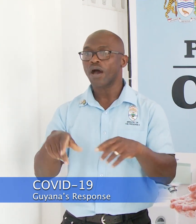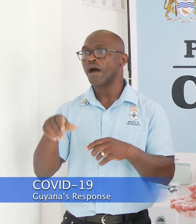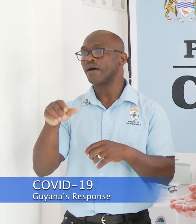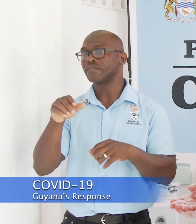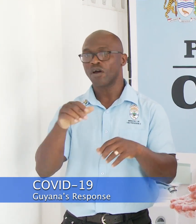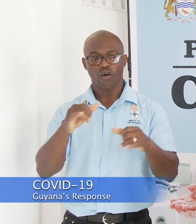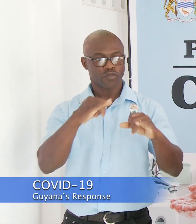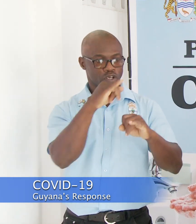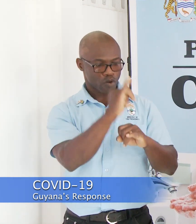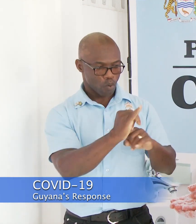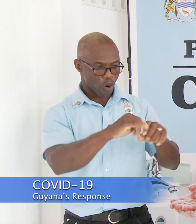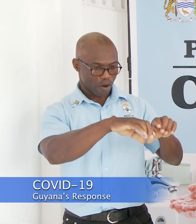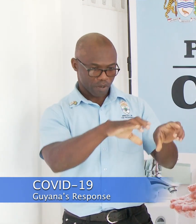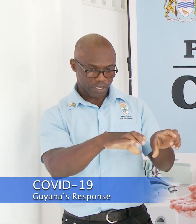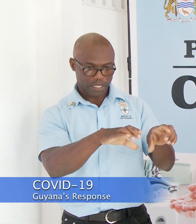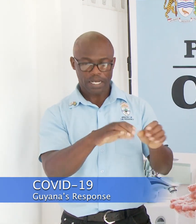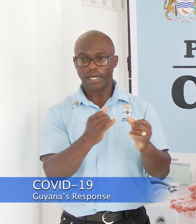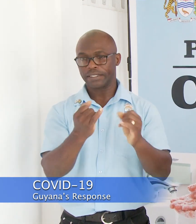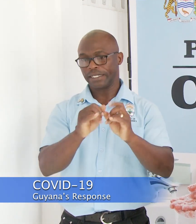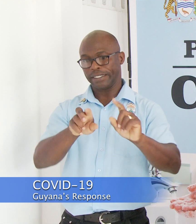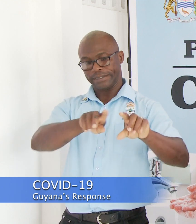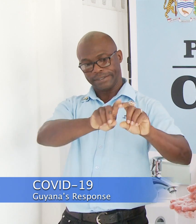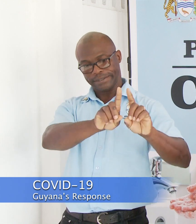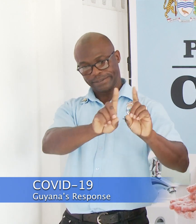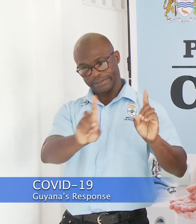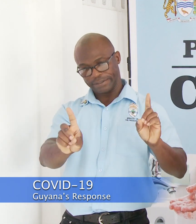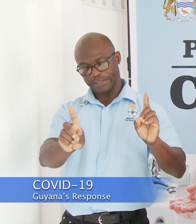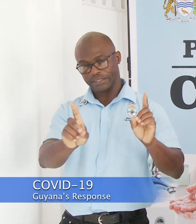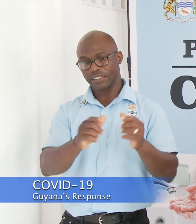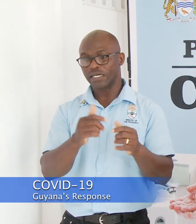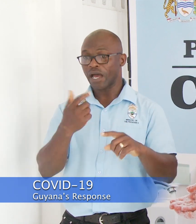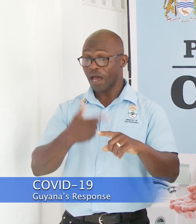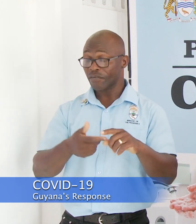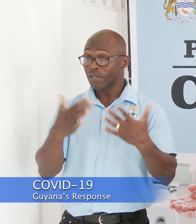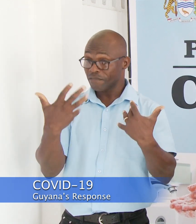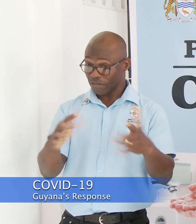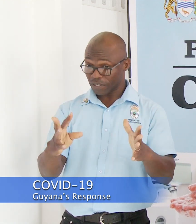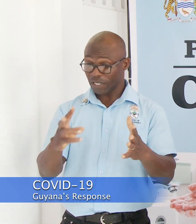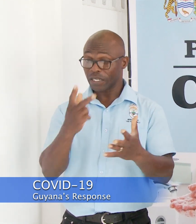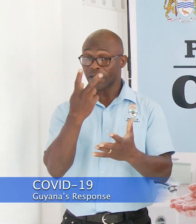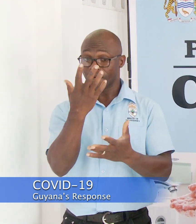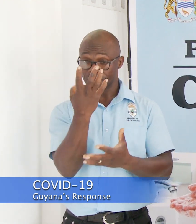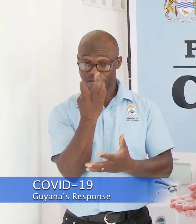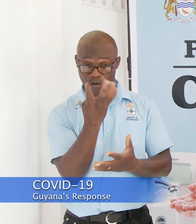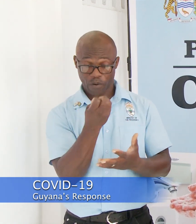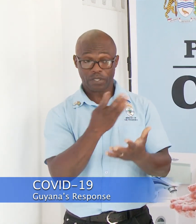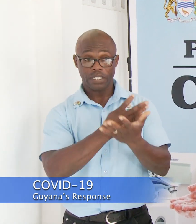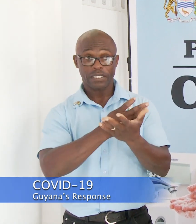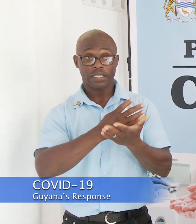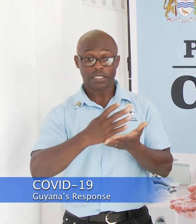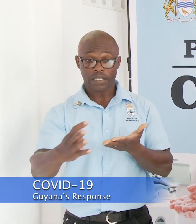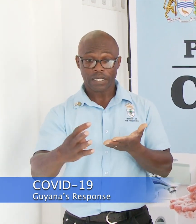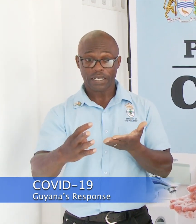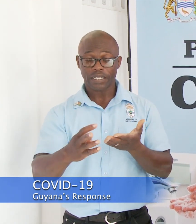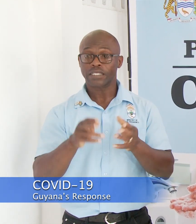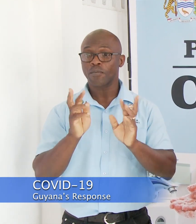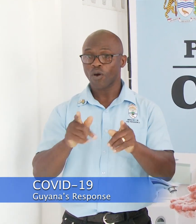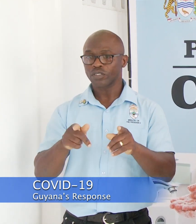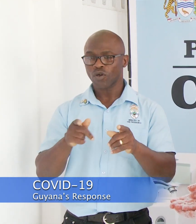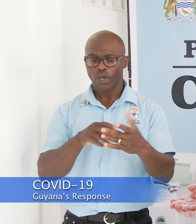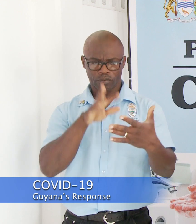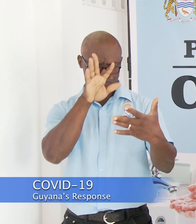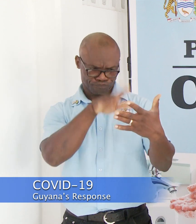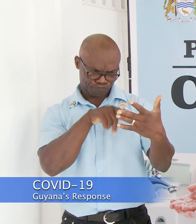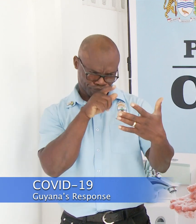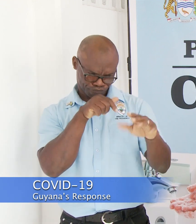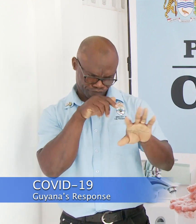or isolation. After the 14 days of quarantine, persons will be evaluated by